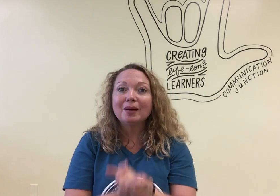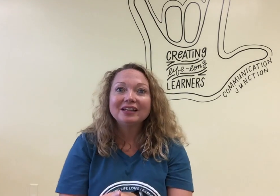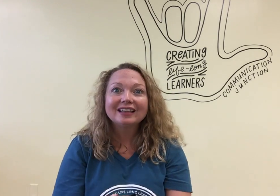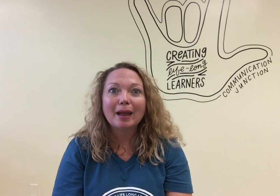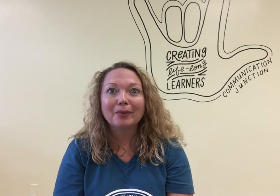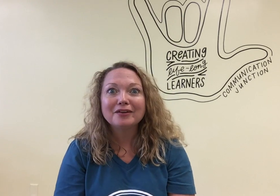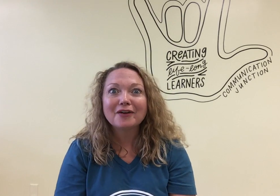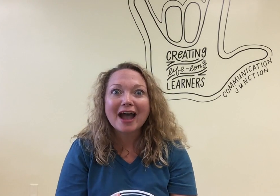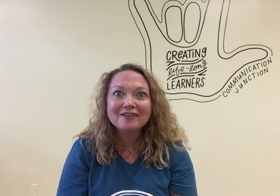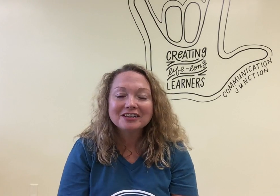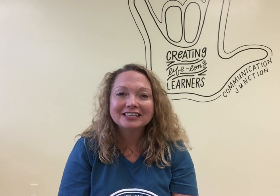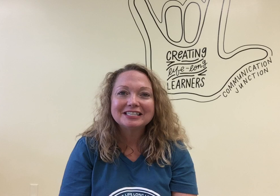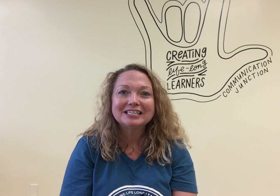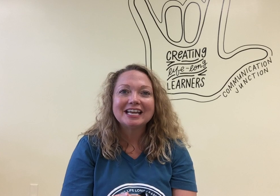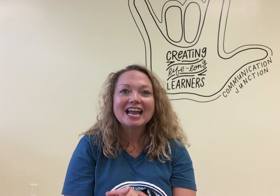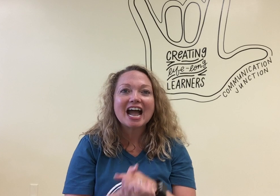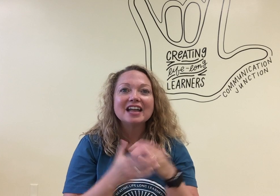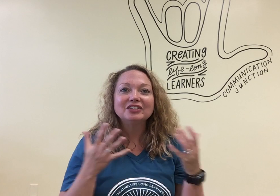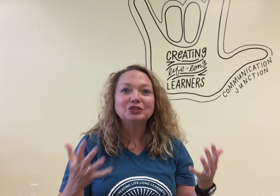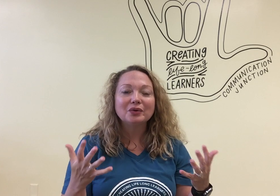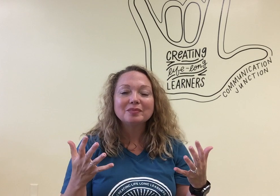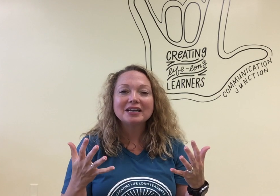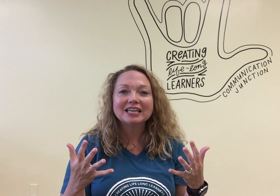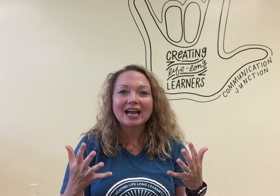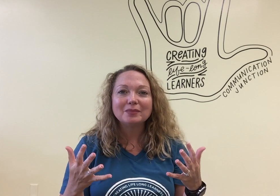Public Library for having us today. I have enjoyed my time with